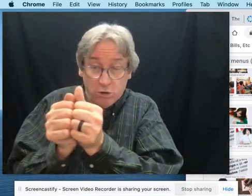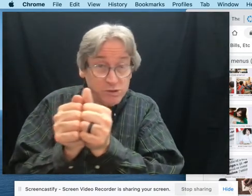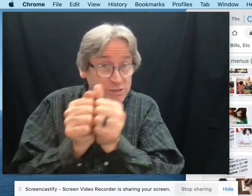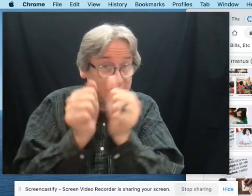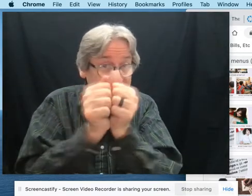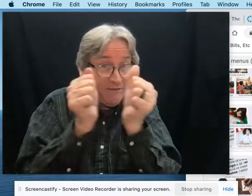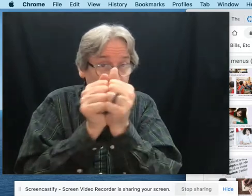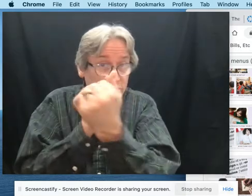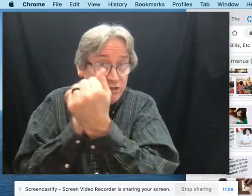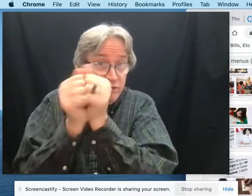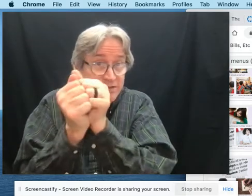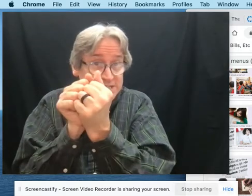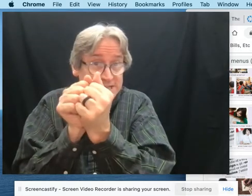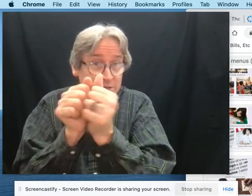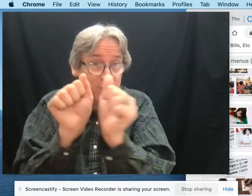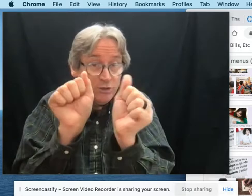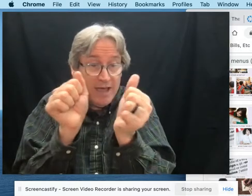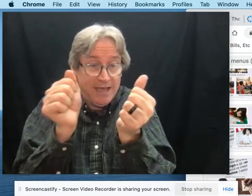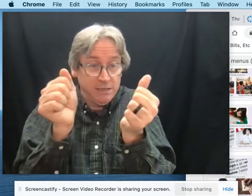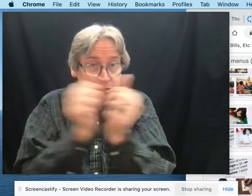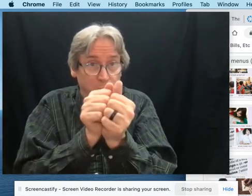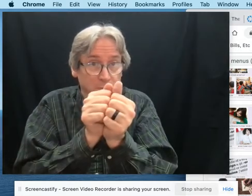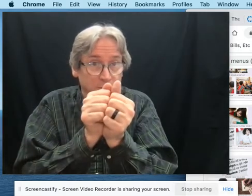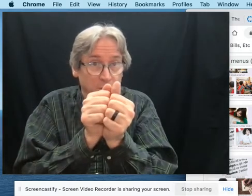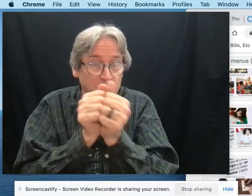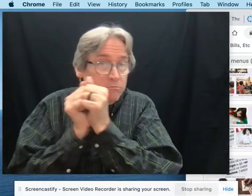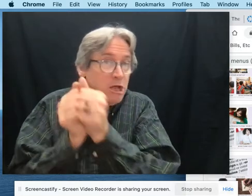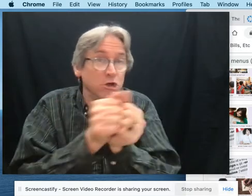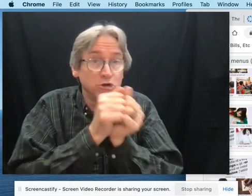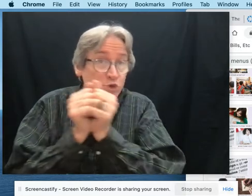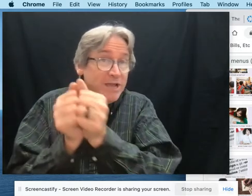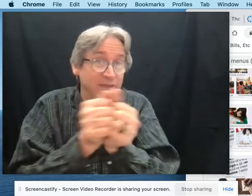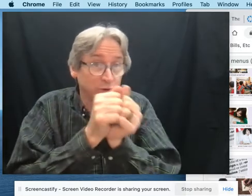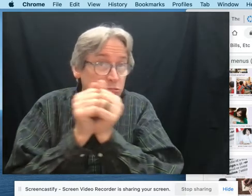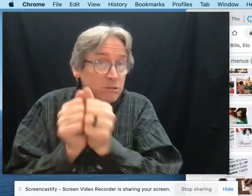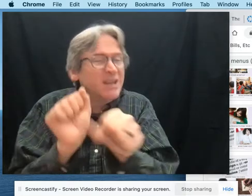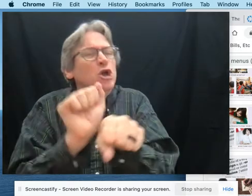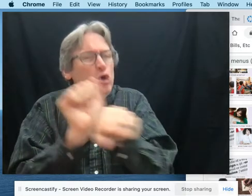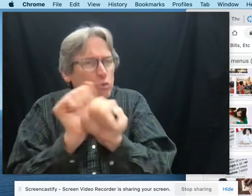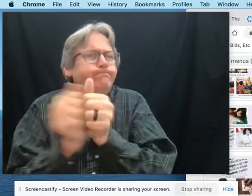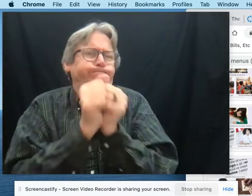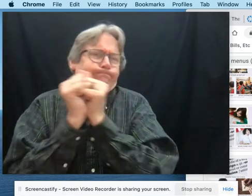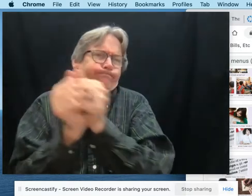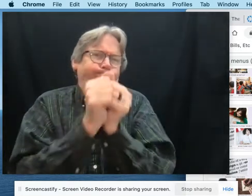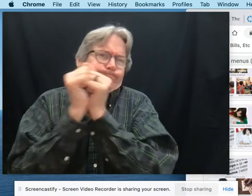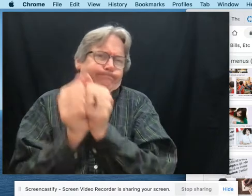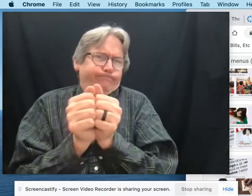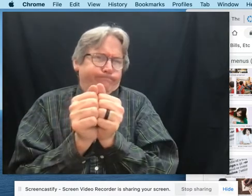You can also sign, if you put the two fists together, the two A's, palm to palm, together.